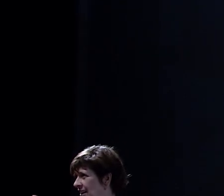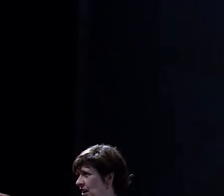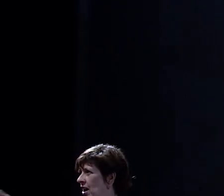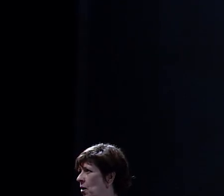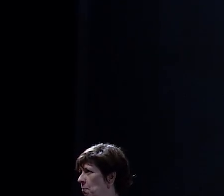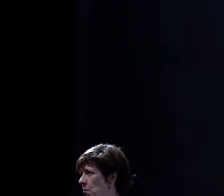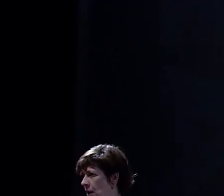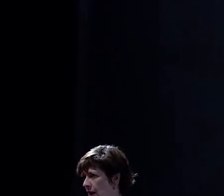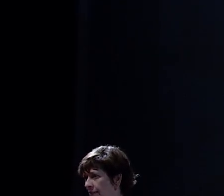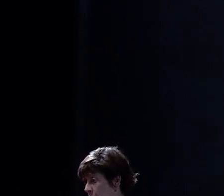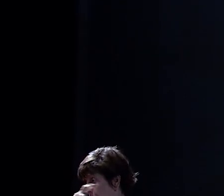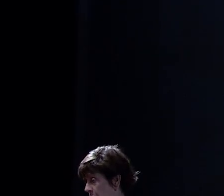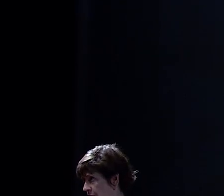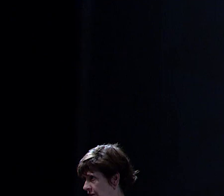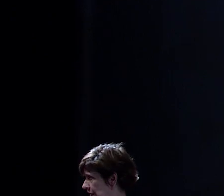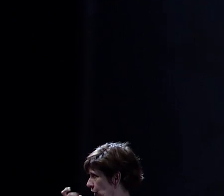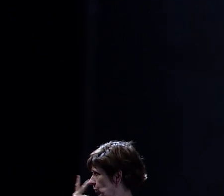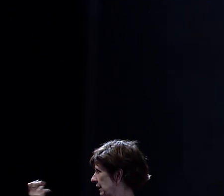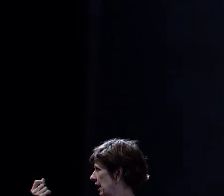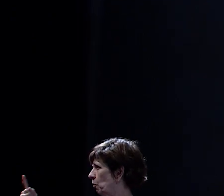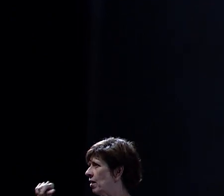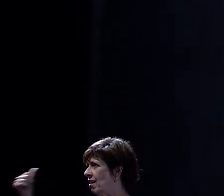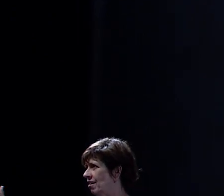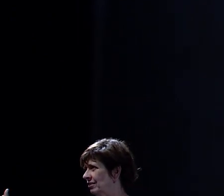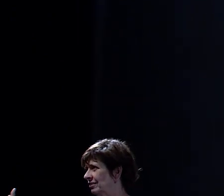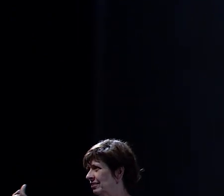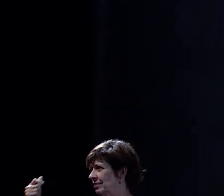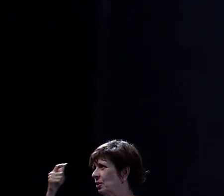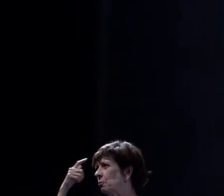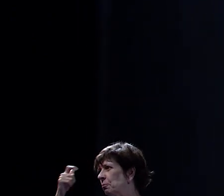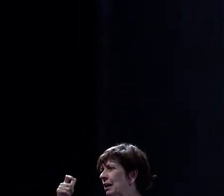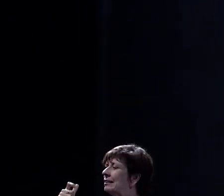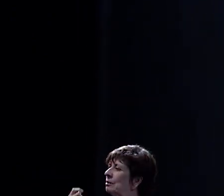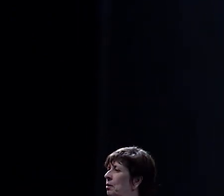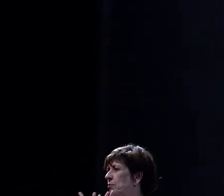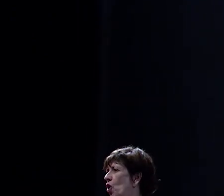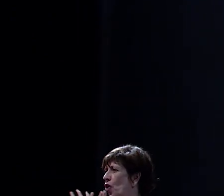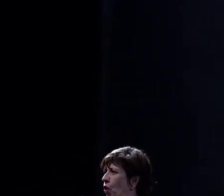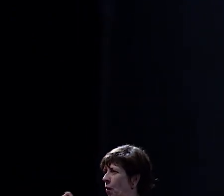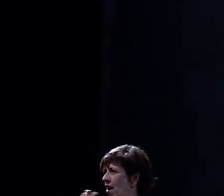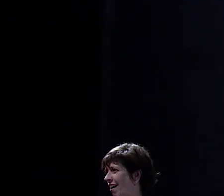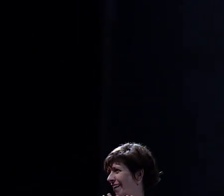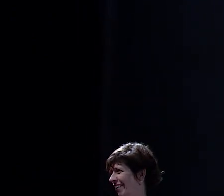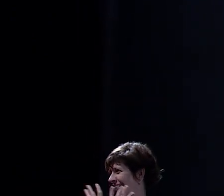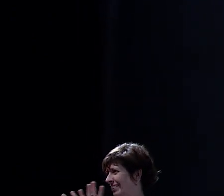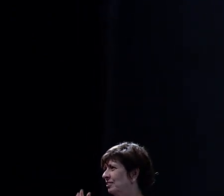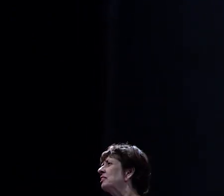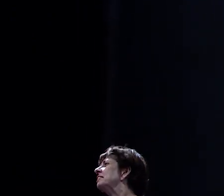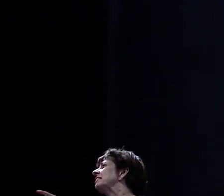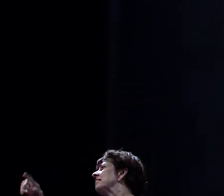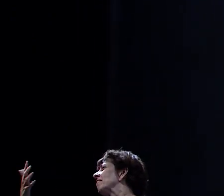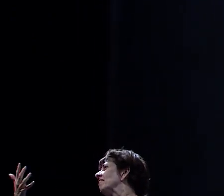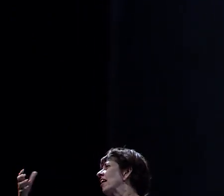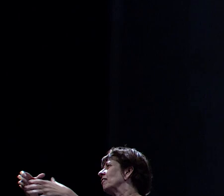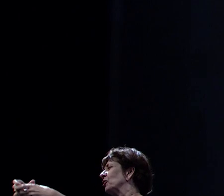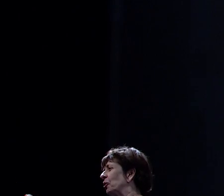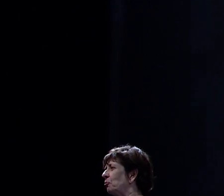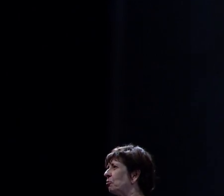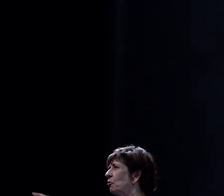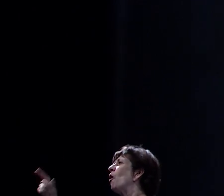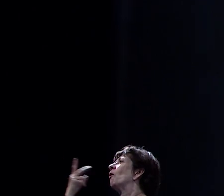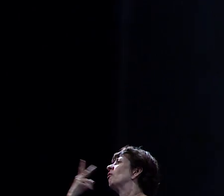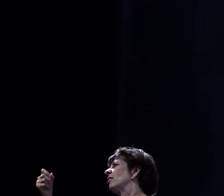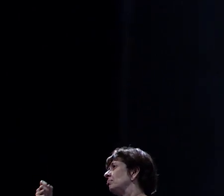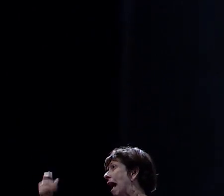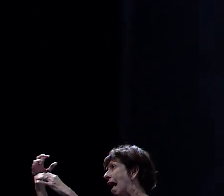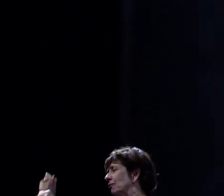see anybody else. Because a lot of these attractions become conga lines where you can see five groups ahead and you can see the scare and what's going